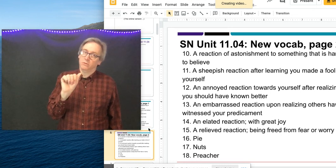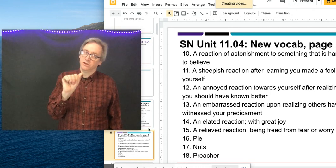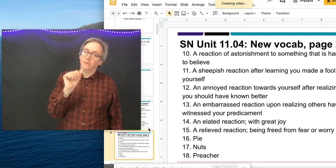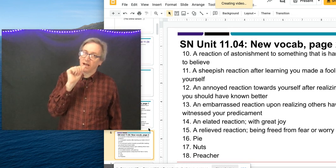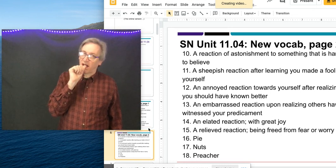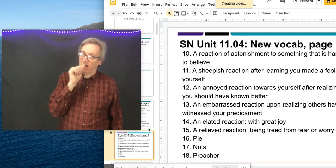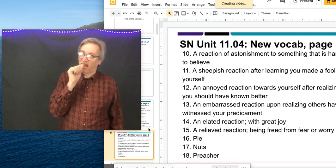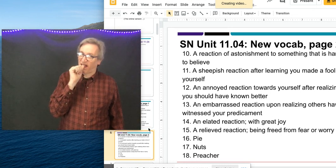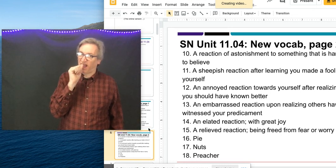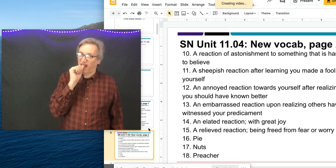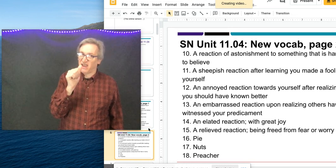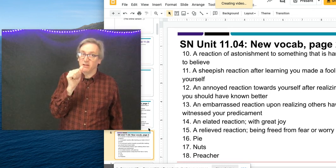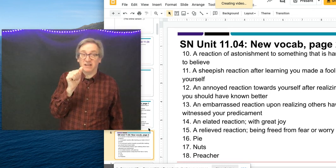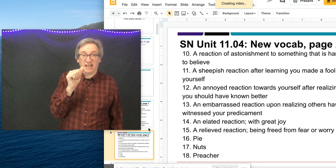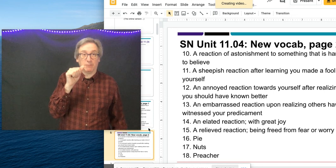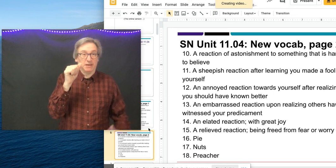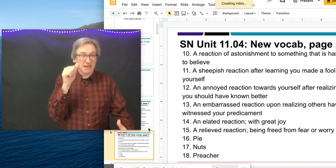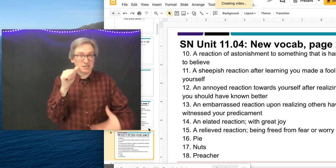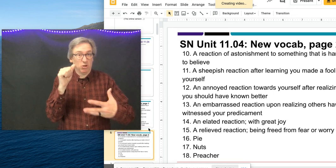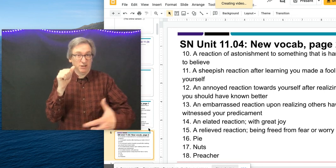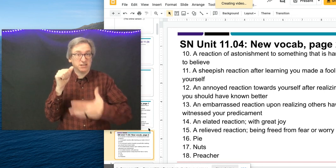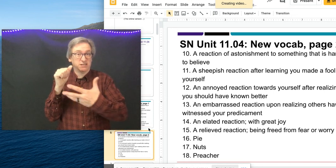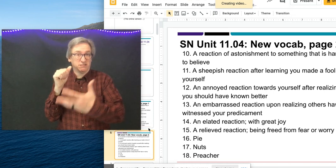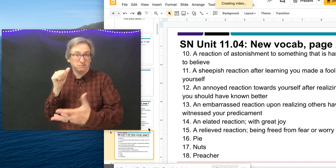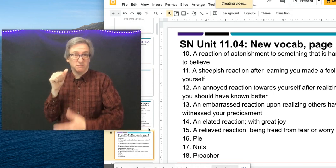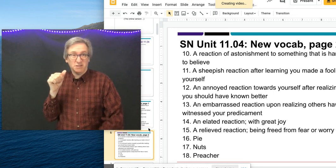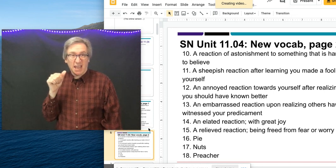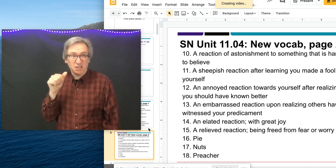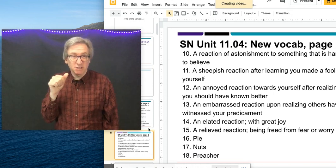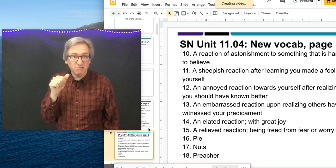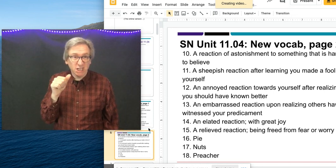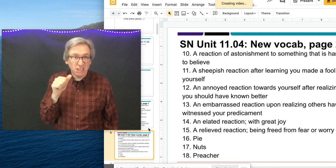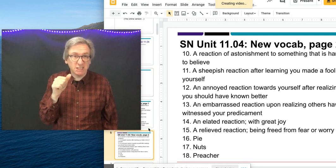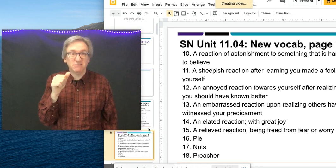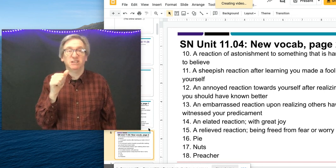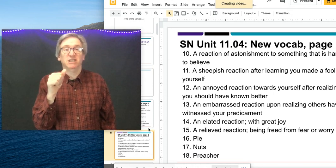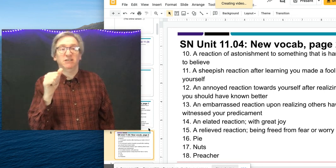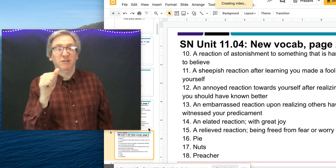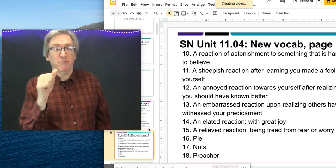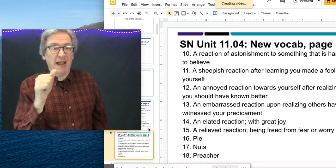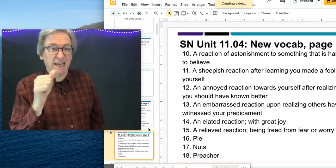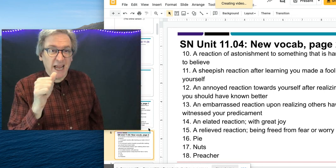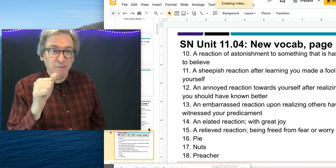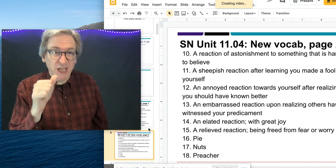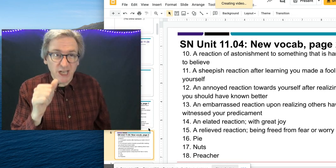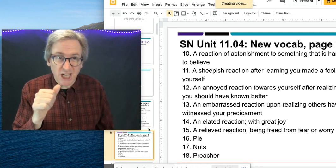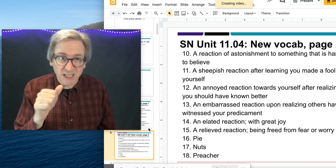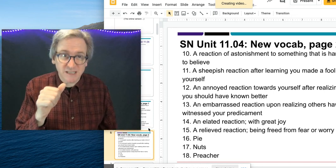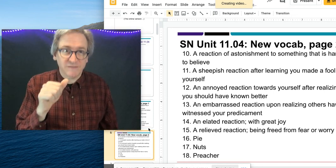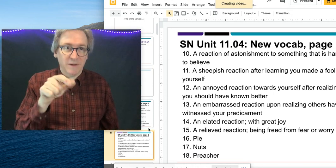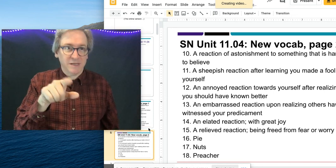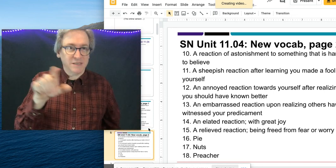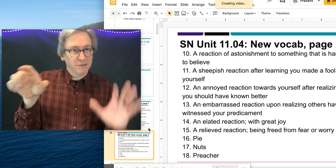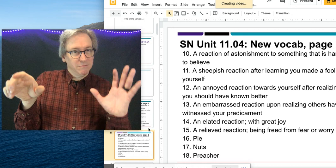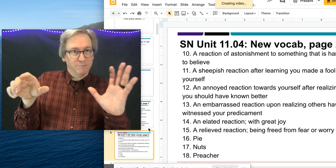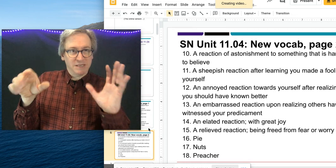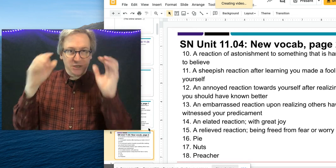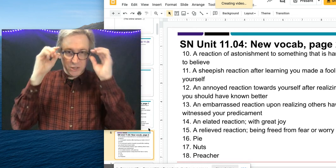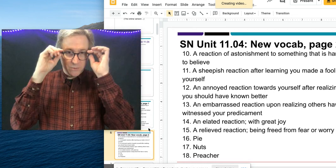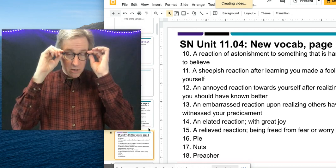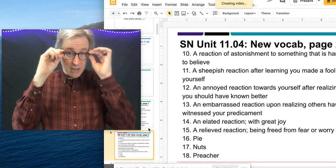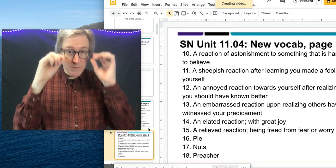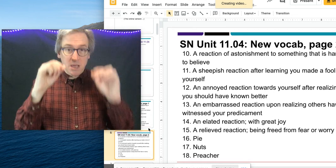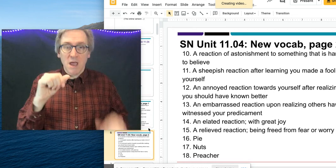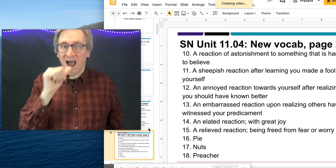Now, we're assuming like peanuts, walnuts, cashew nuts, macadamia nuts. If anybody's seen Best in